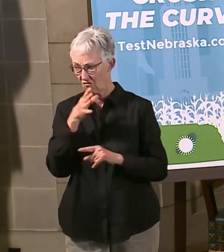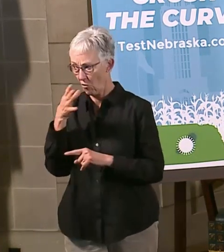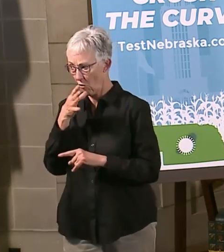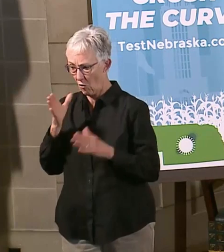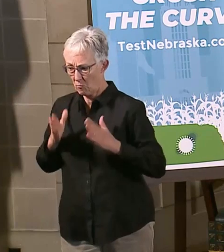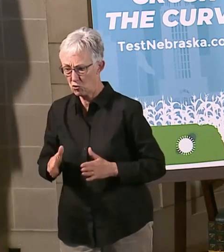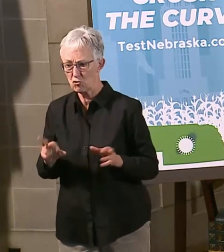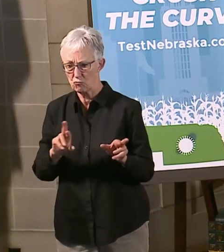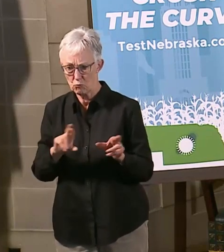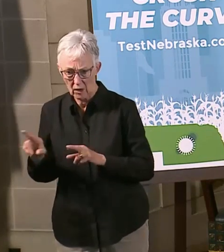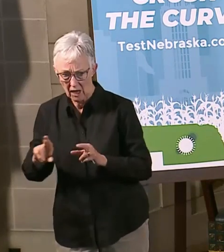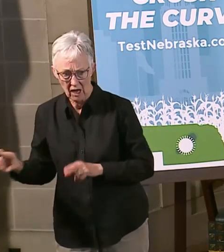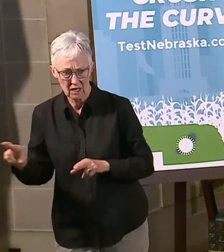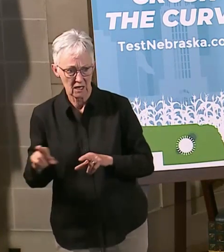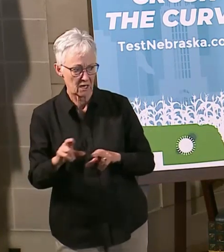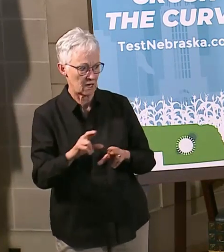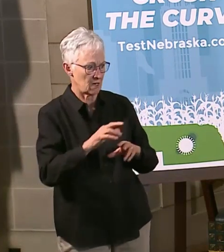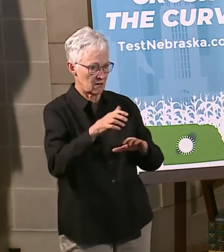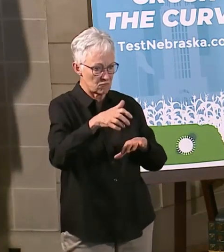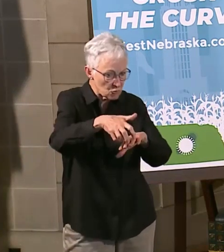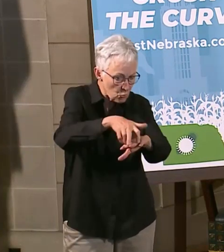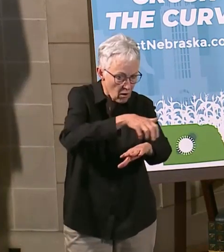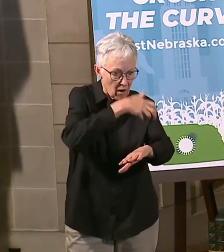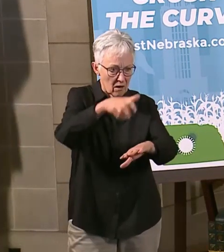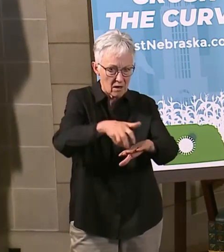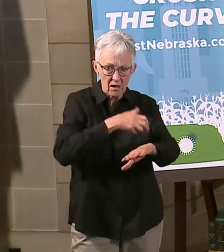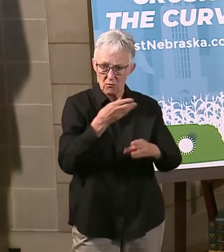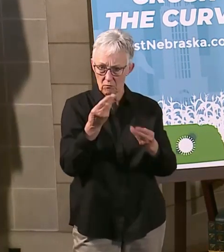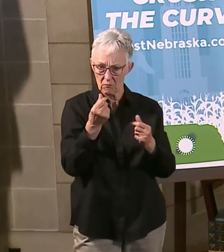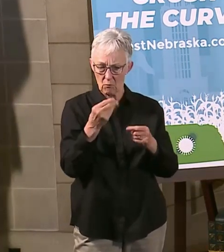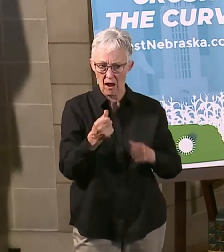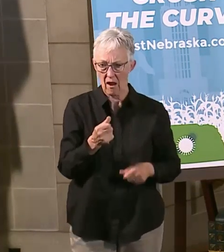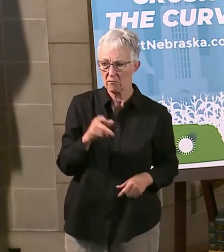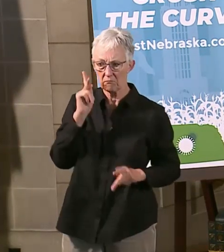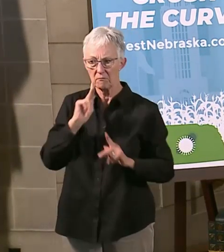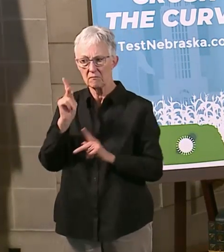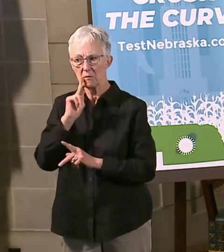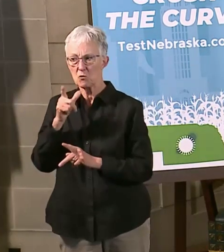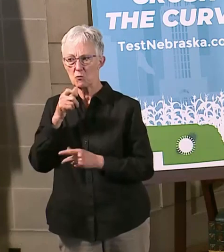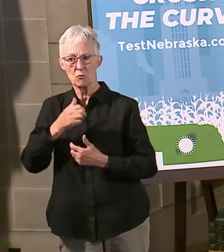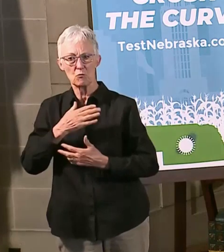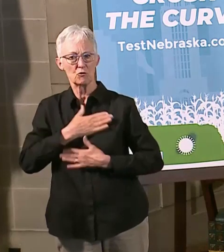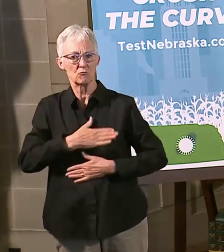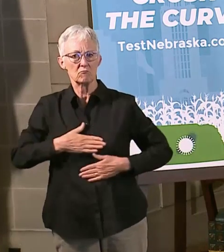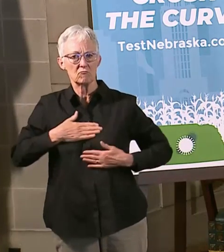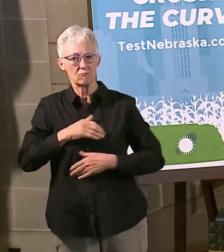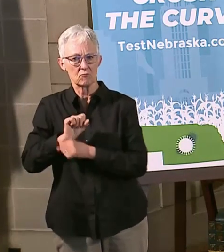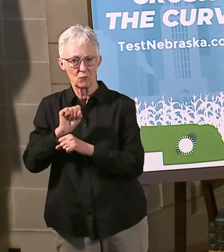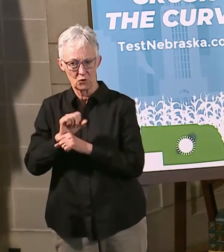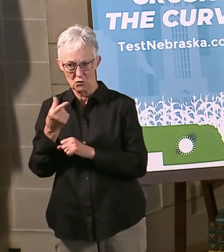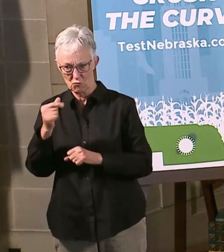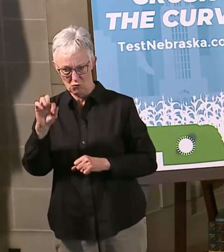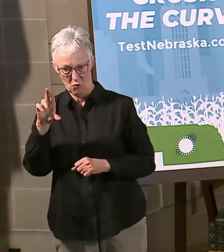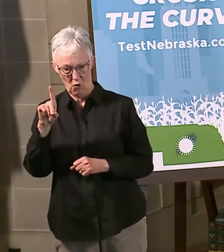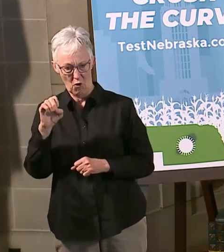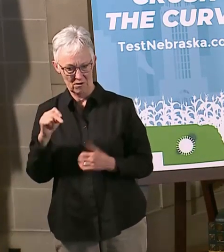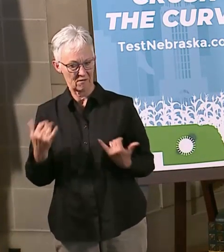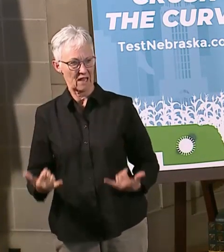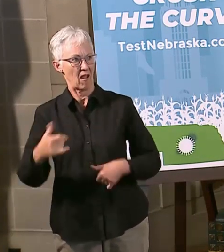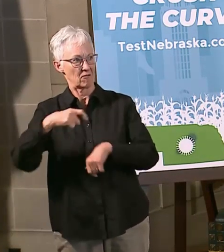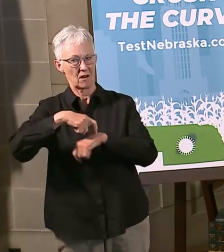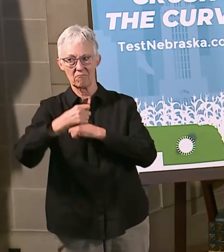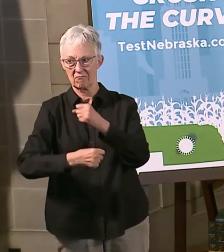crops. It's time for our gardeners to get out in the garden and do what they love to do. It's also time for our landowners to spruce